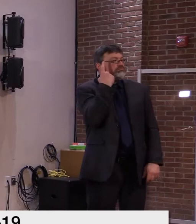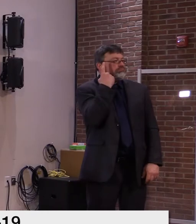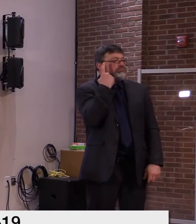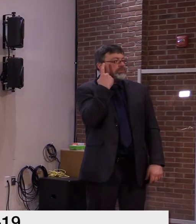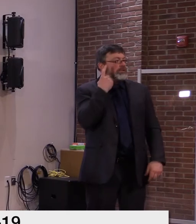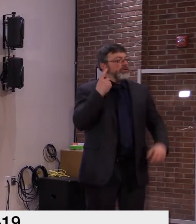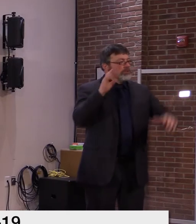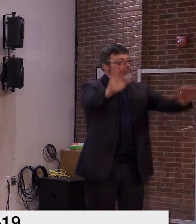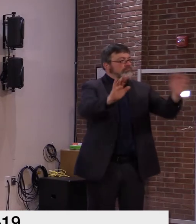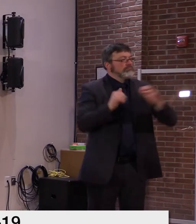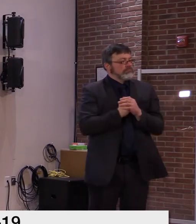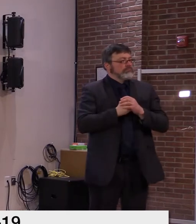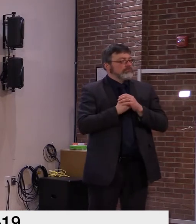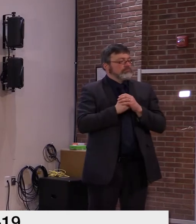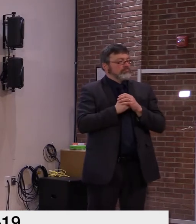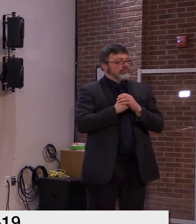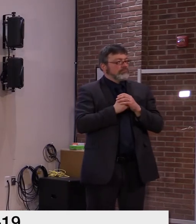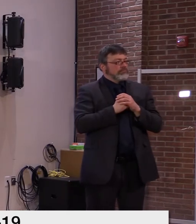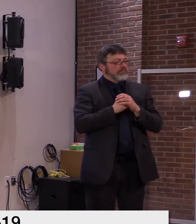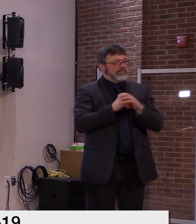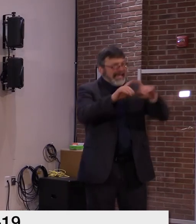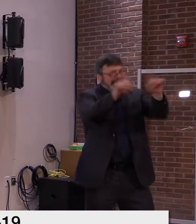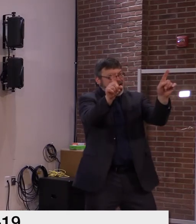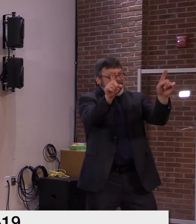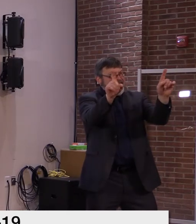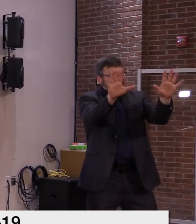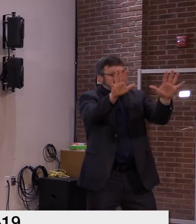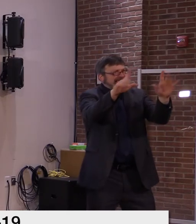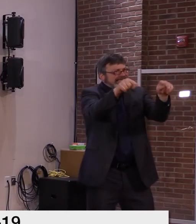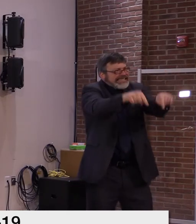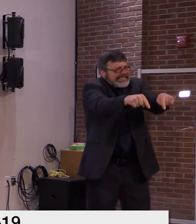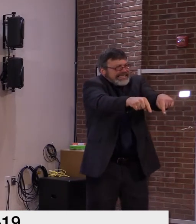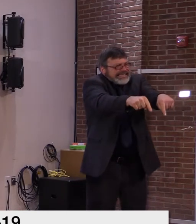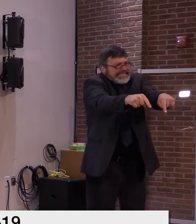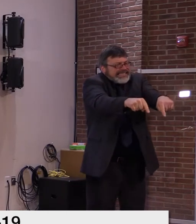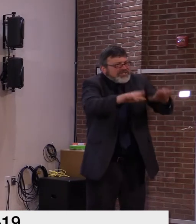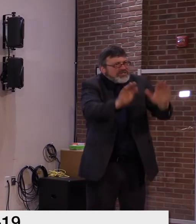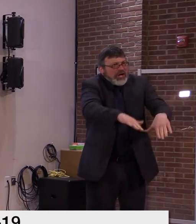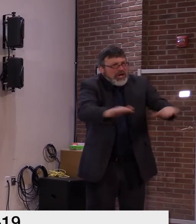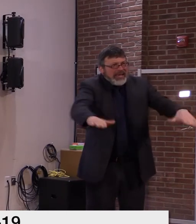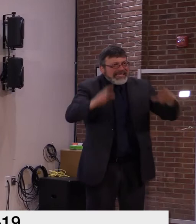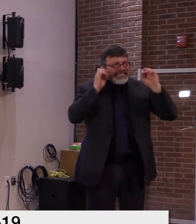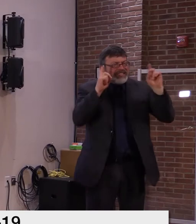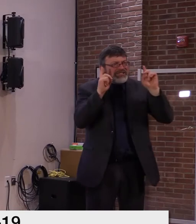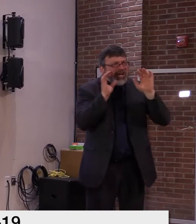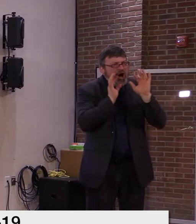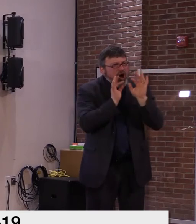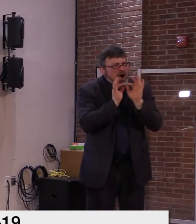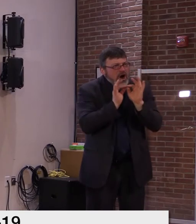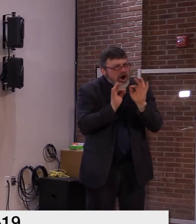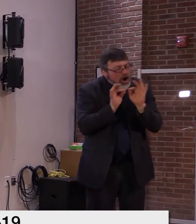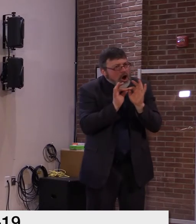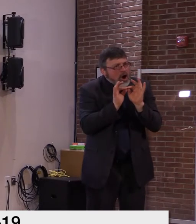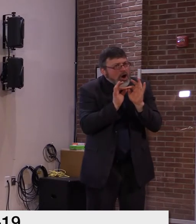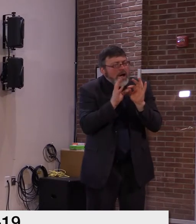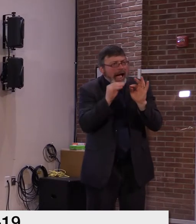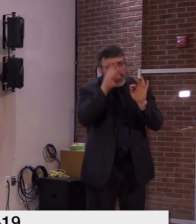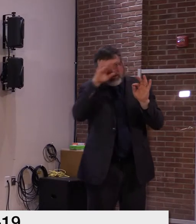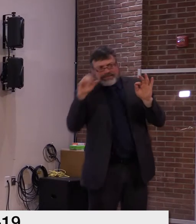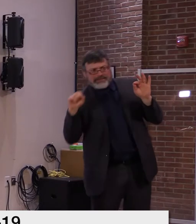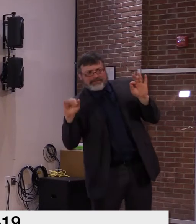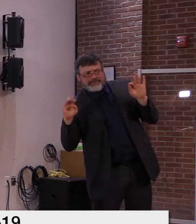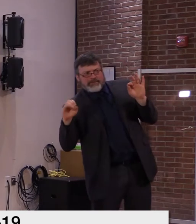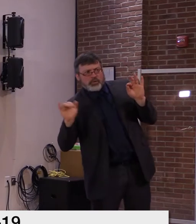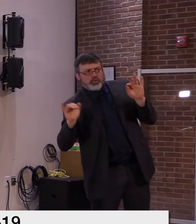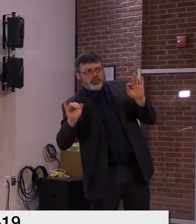the educational needs of our students better than any education system in the world. In the early phases of this pandemic, we benefited